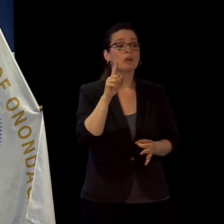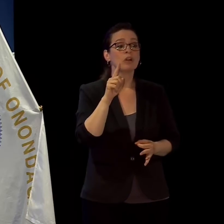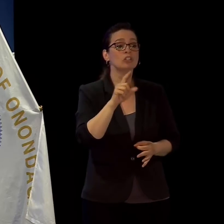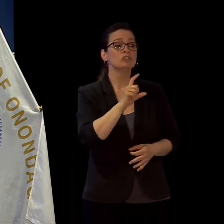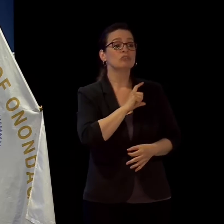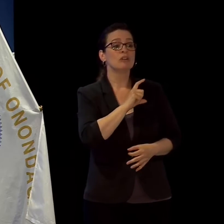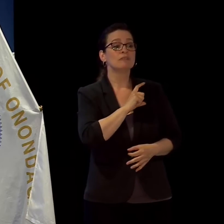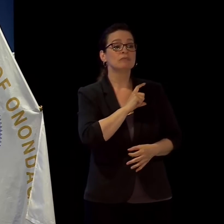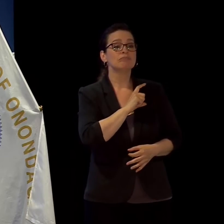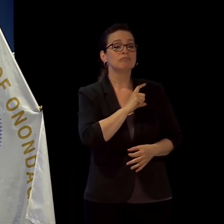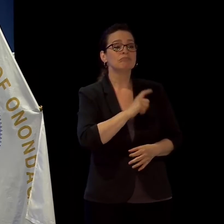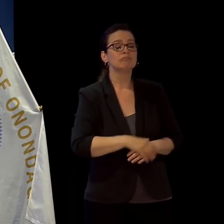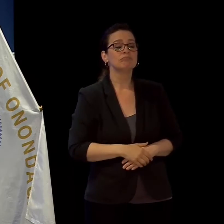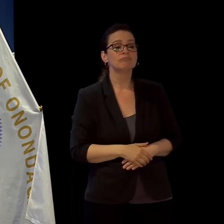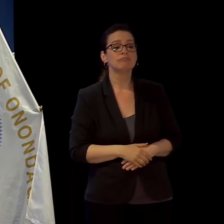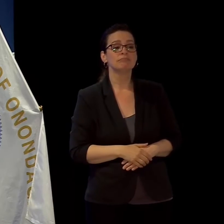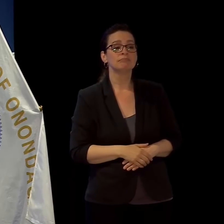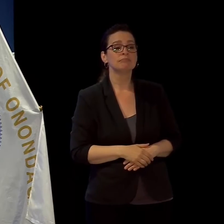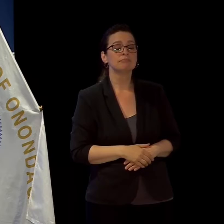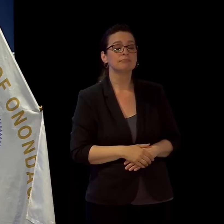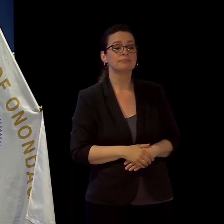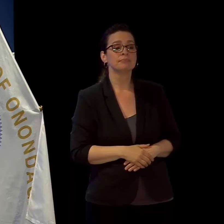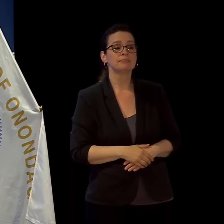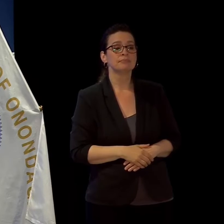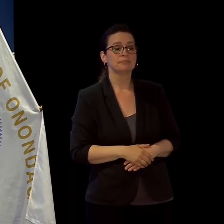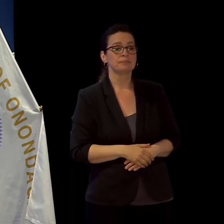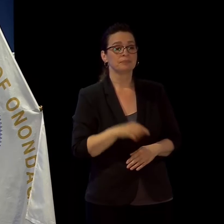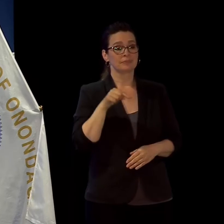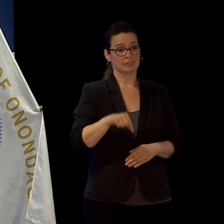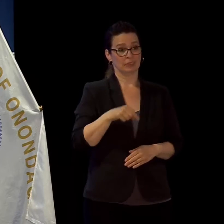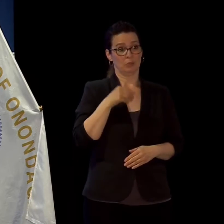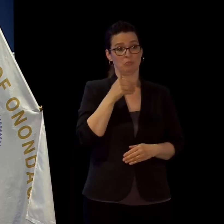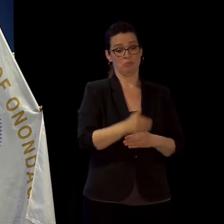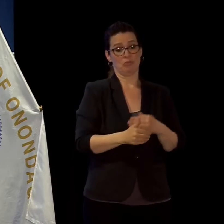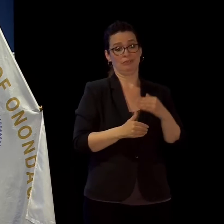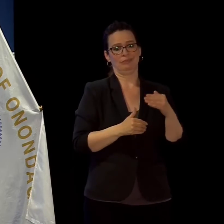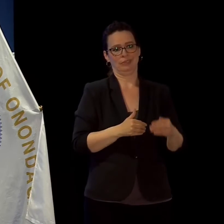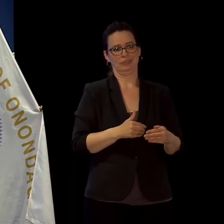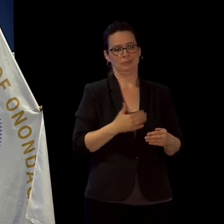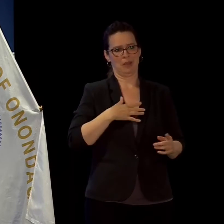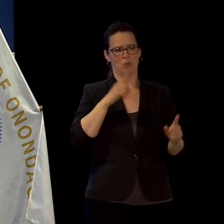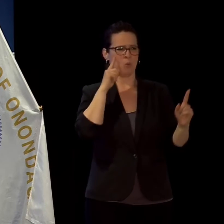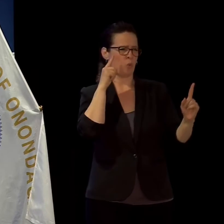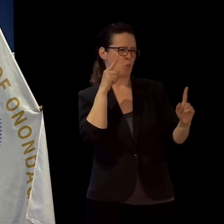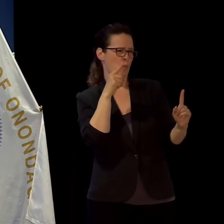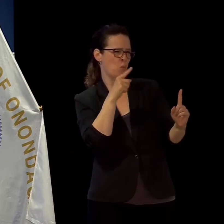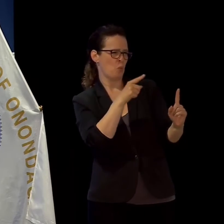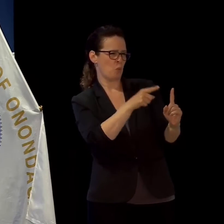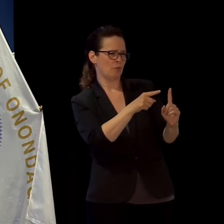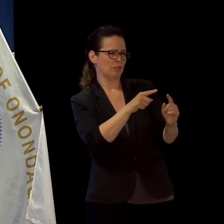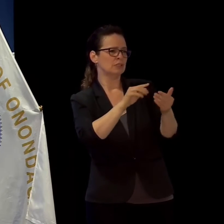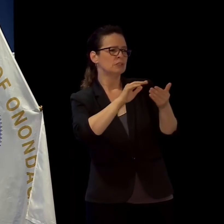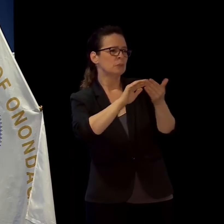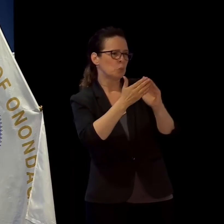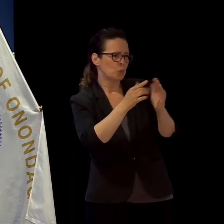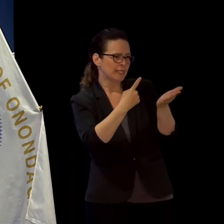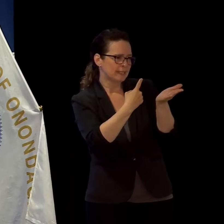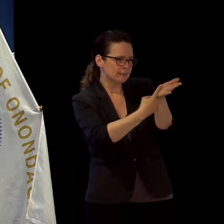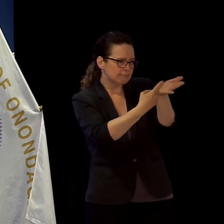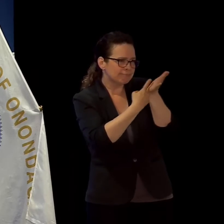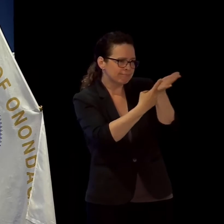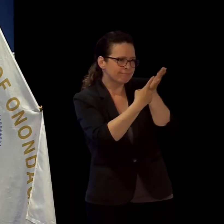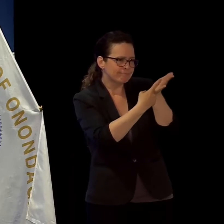are doing, and out of this process, what my goals are out of this community dialogue that we had, was one, I'm going to